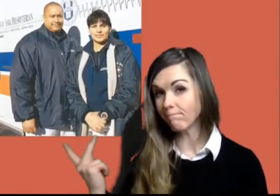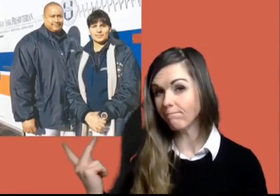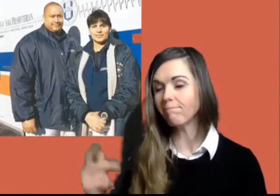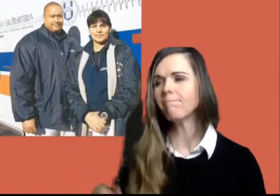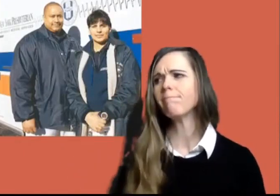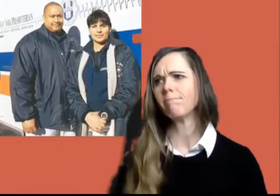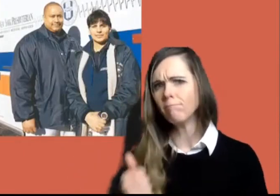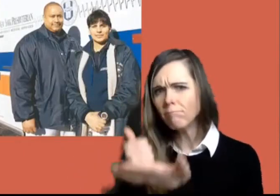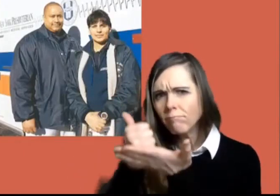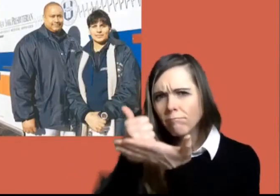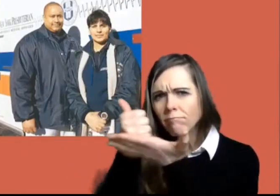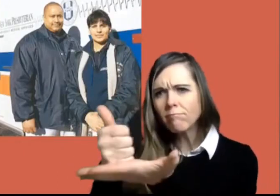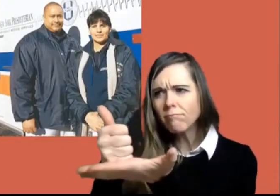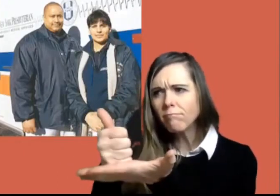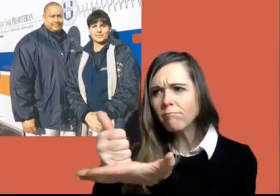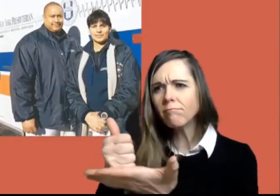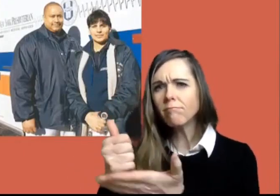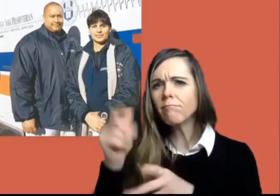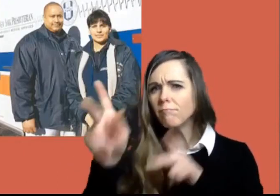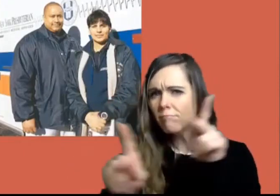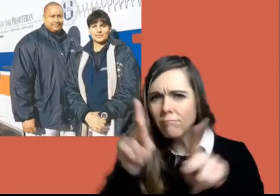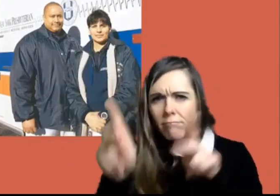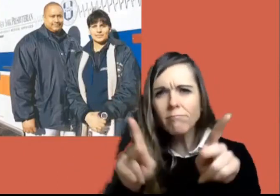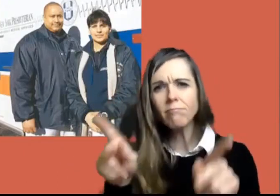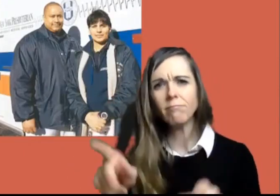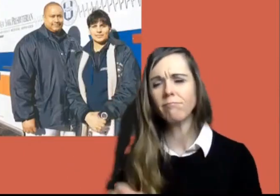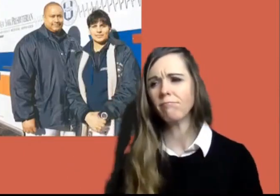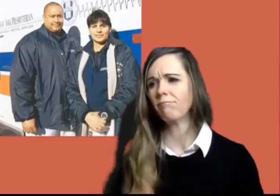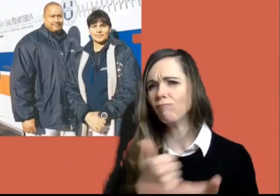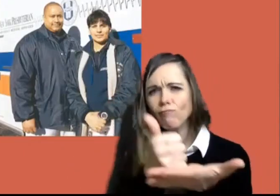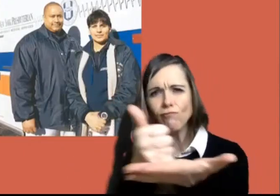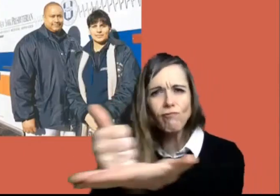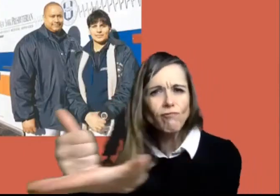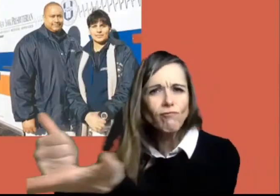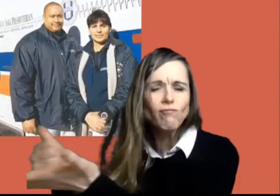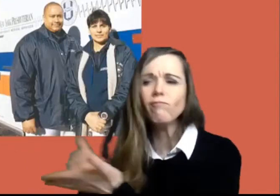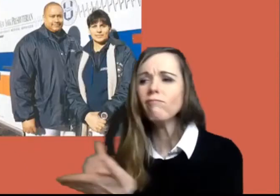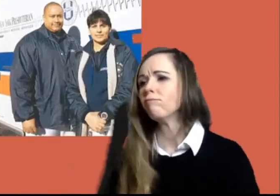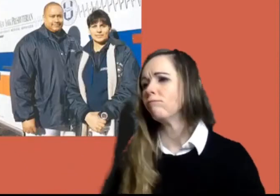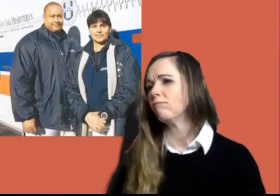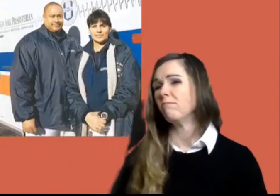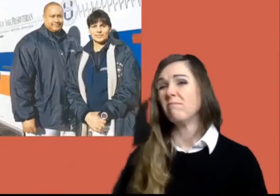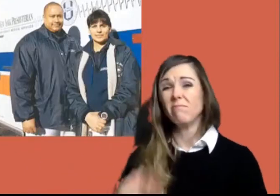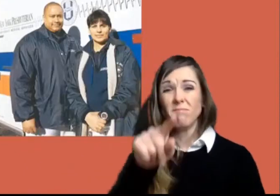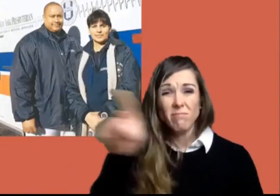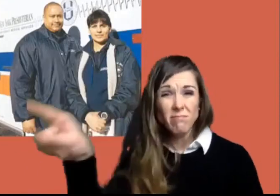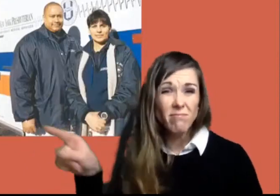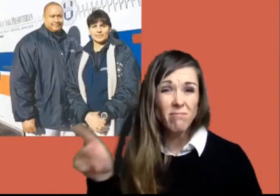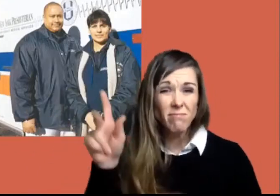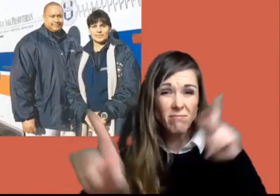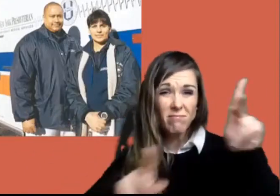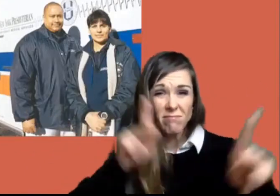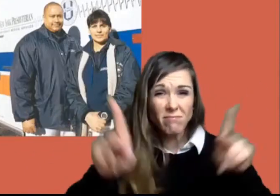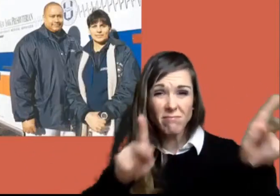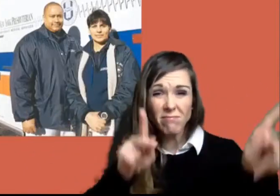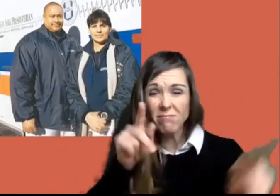EMT. We help people. We